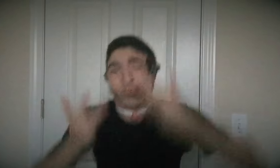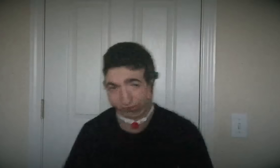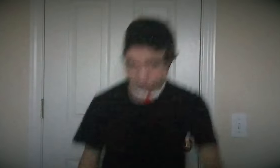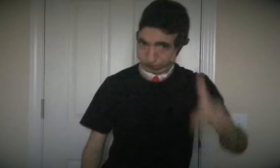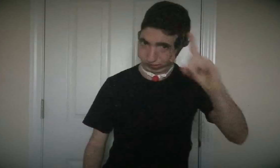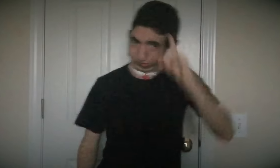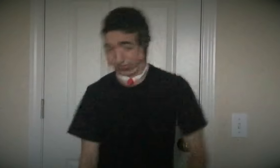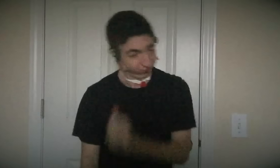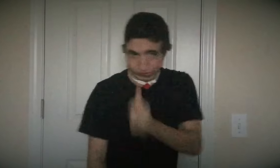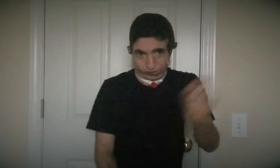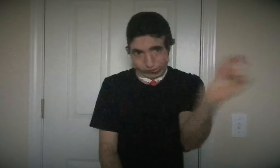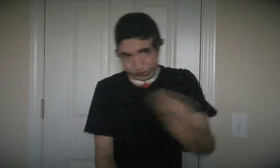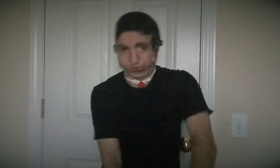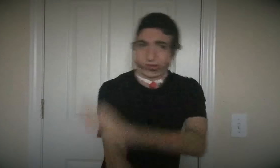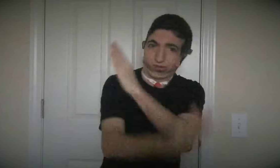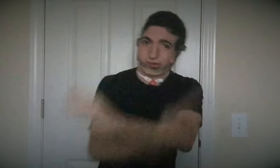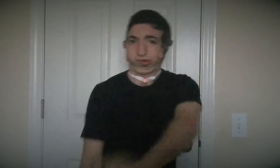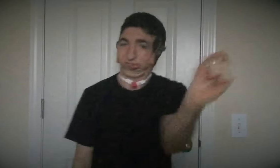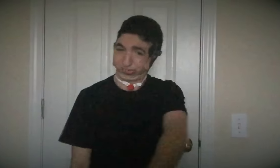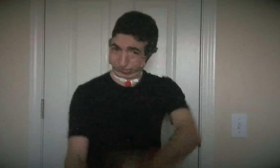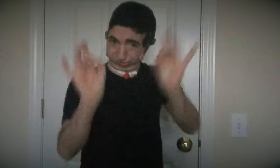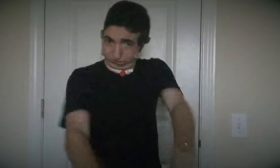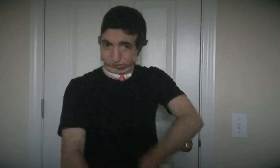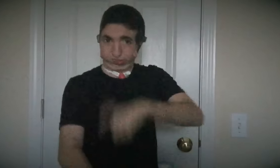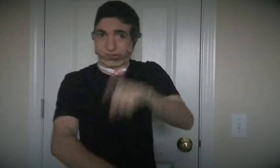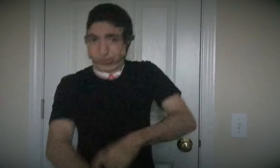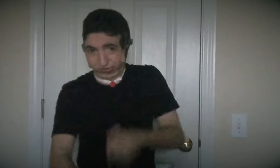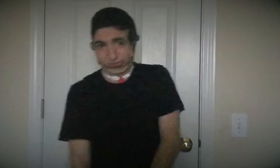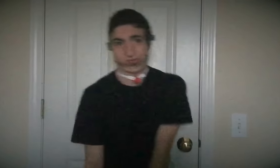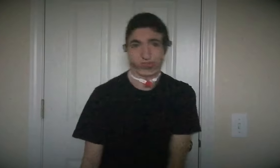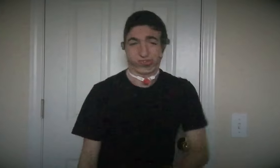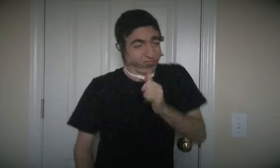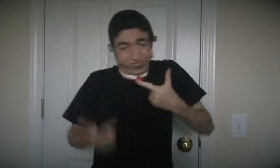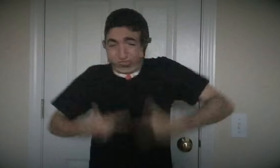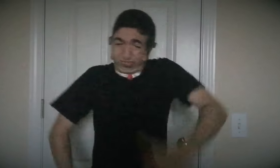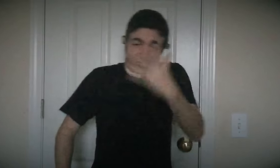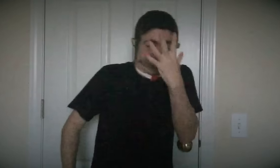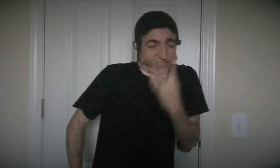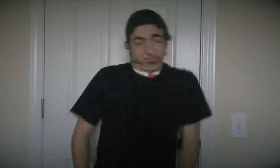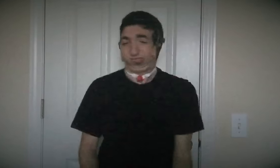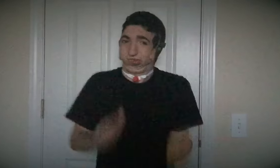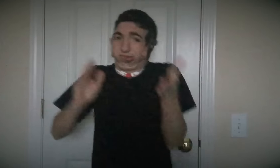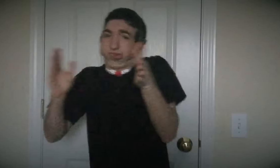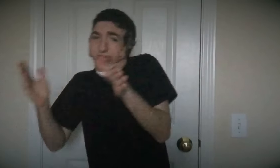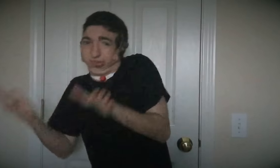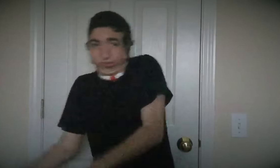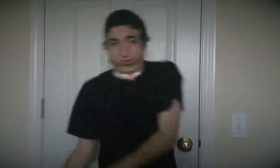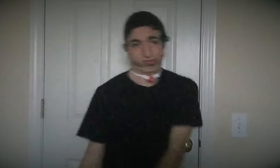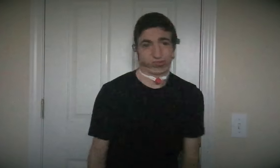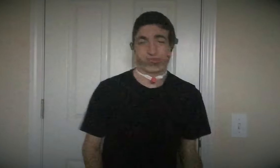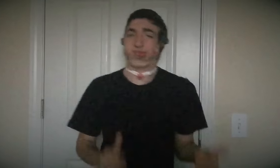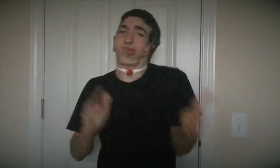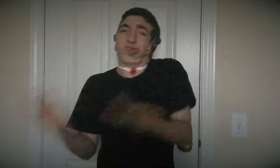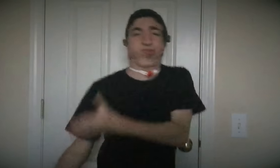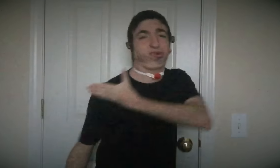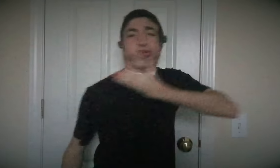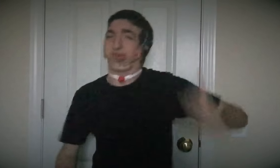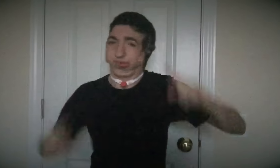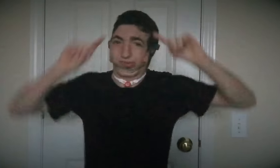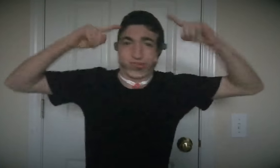depressing thoughts. I do not have writer's block. My writer just hates the clock. Well, not let me sleep, I guess I'll sleep when I'm dead. And sometimes that's even better than the